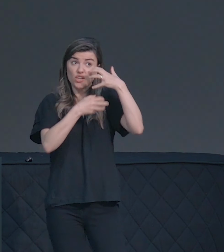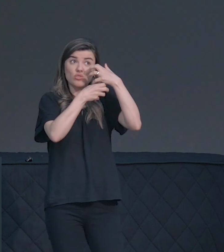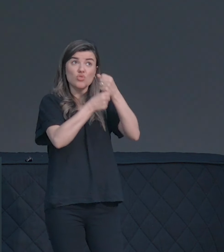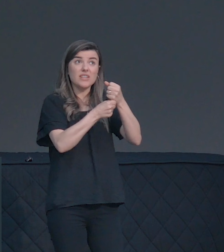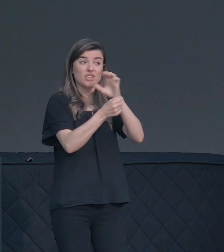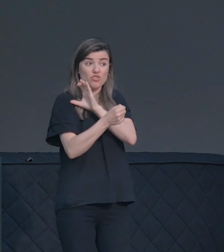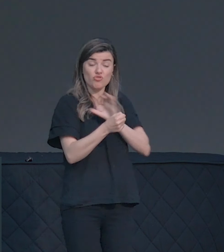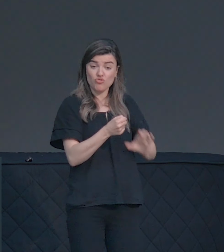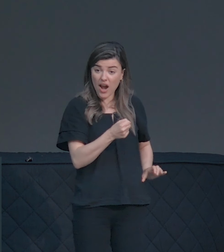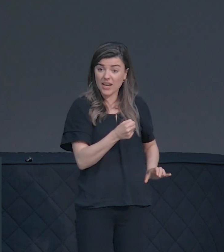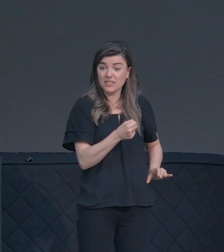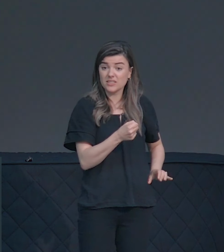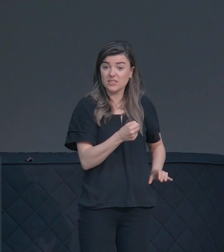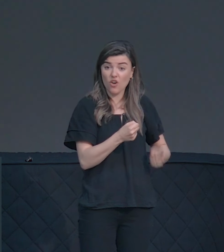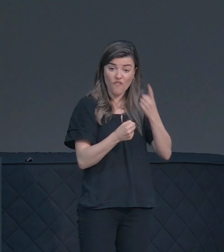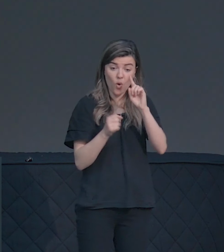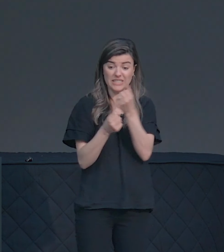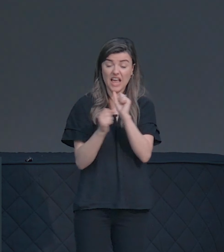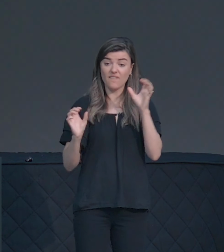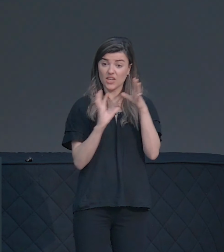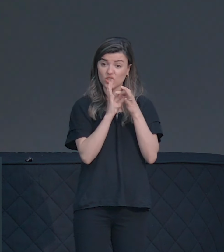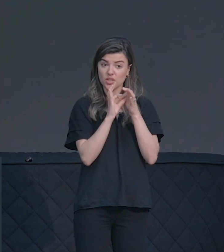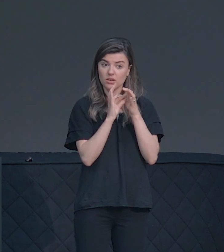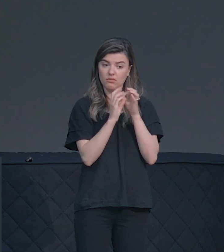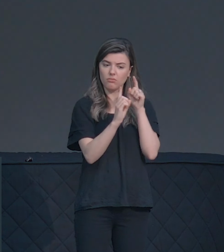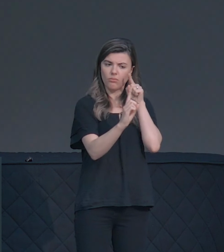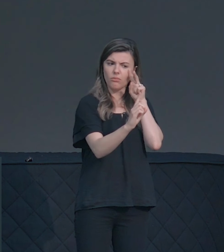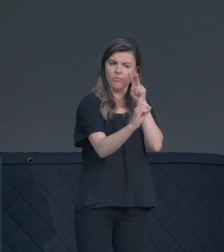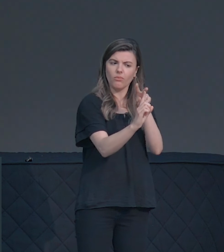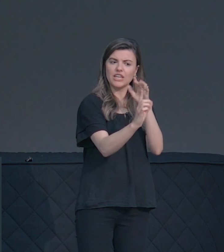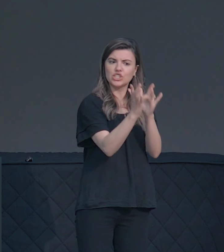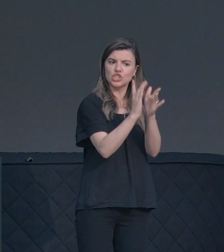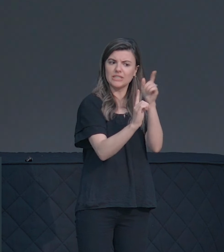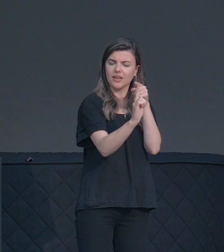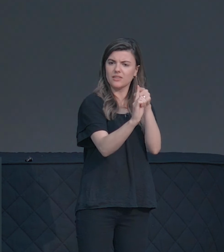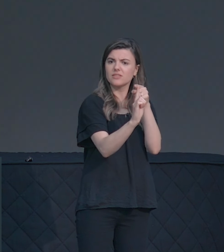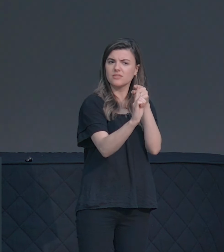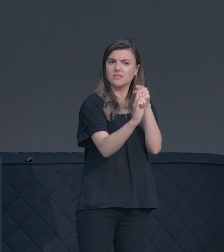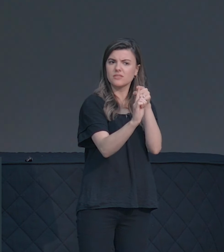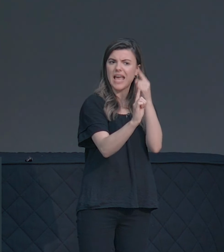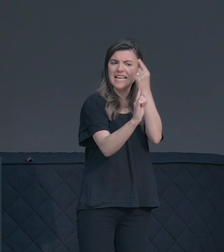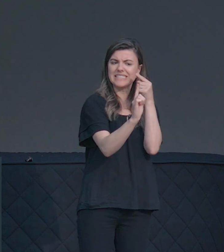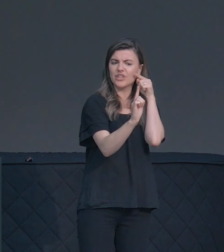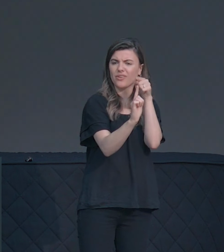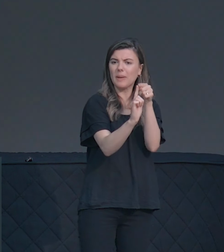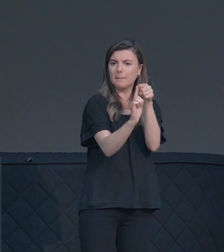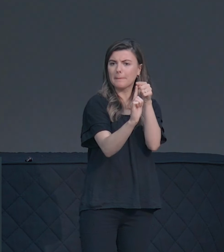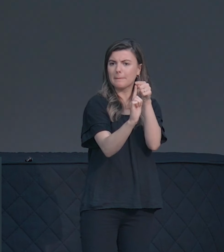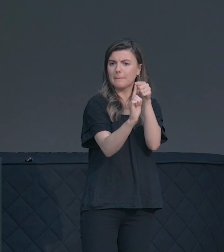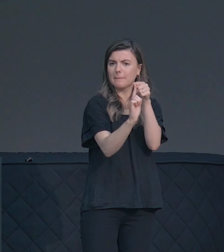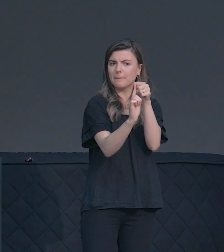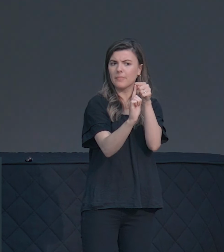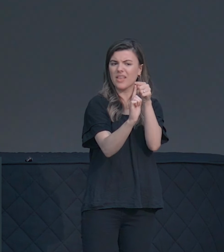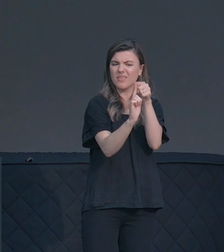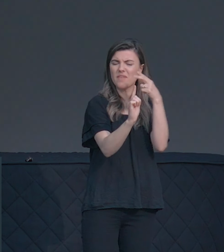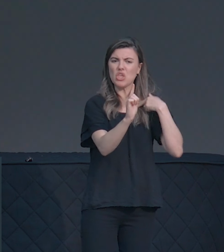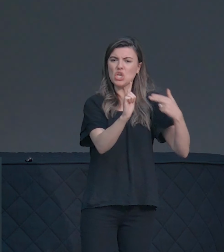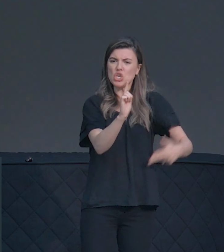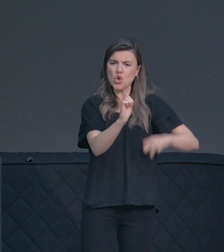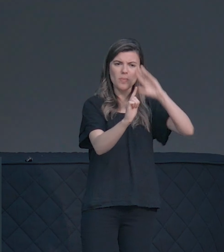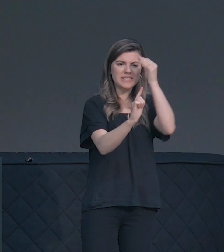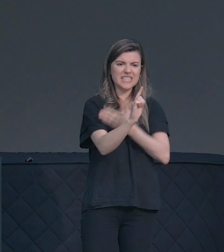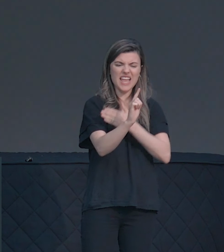salvation, consider Jesus this morning. Consider Jesus, the human Son, who